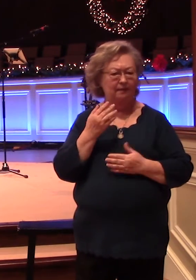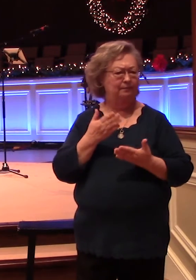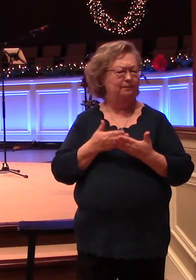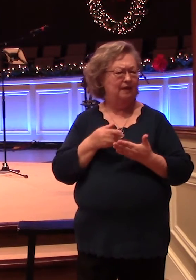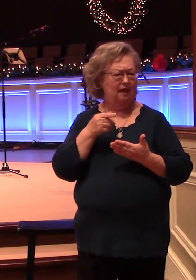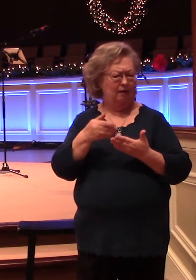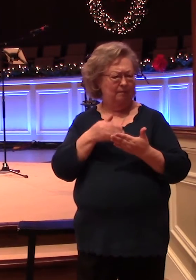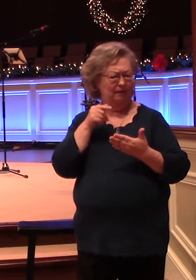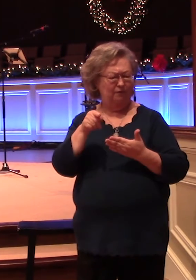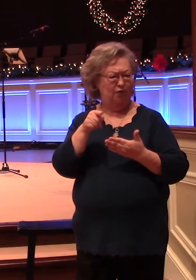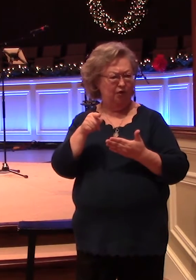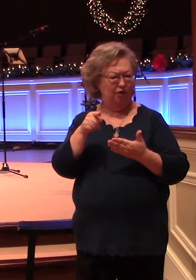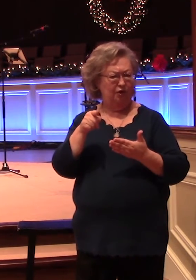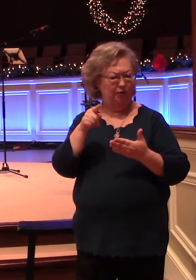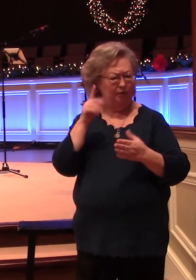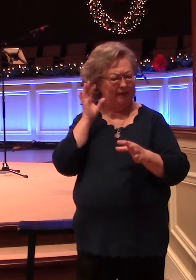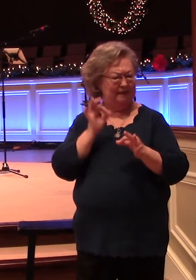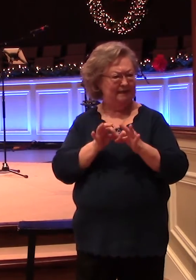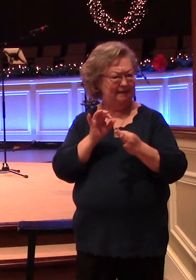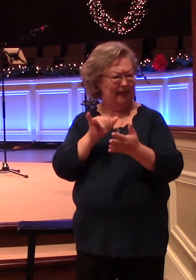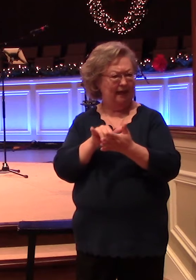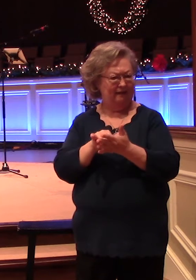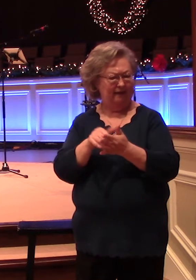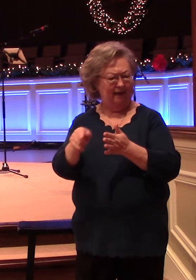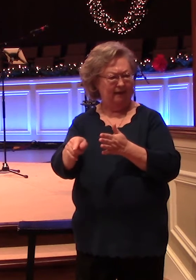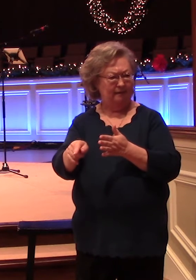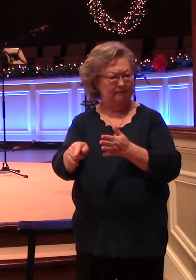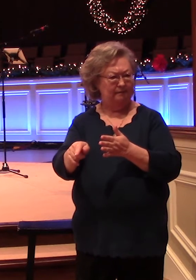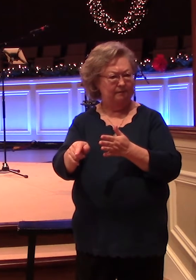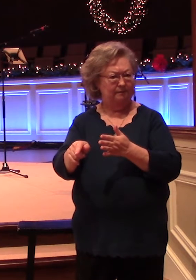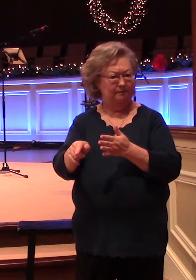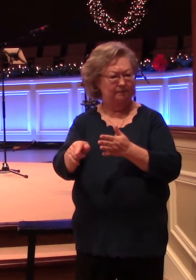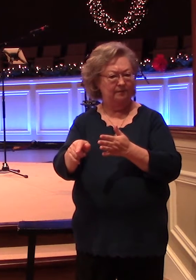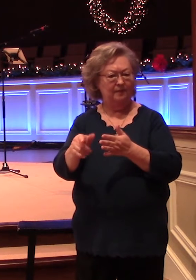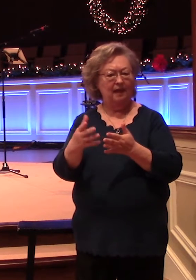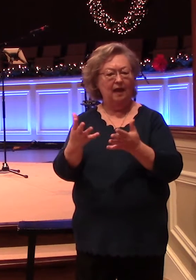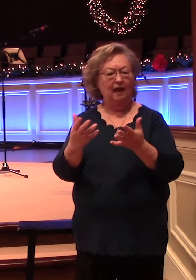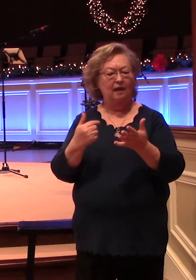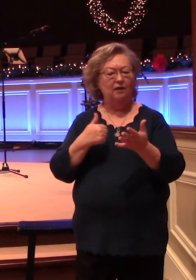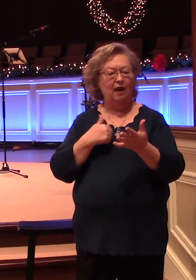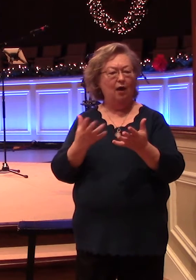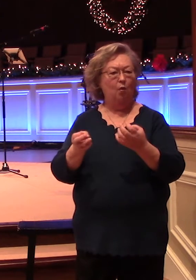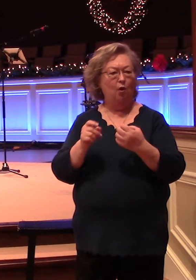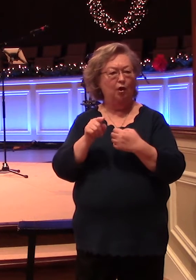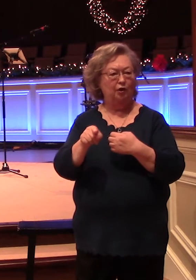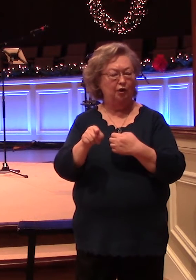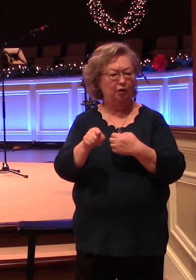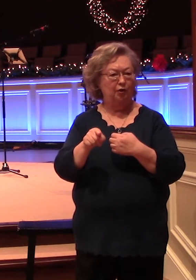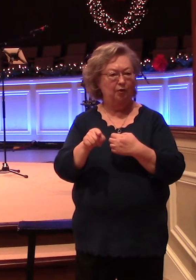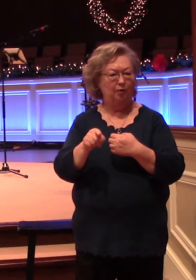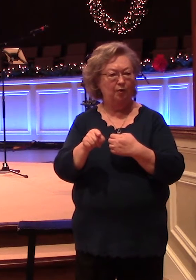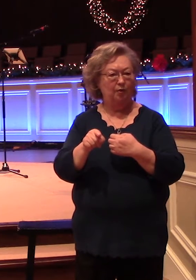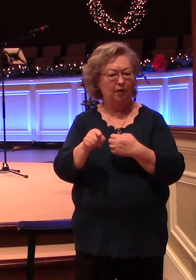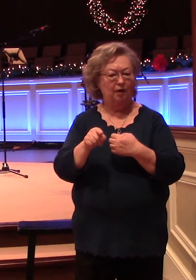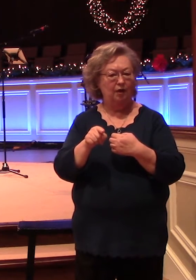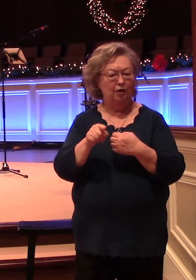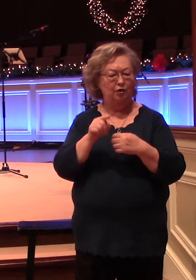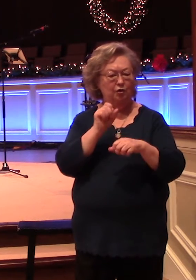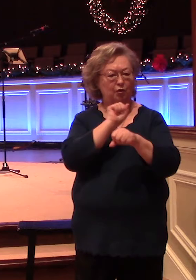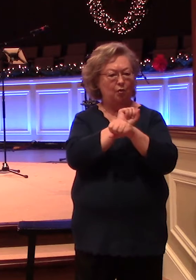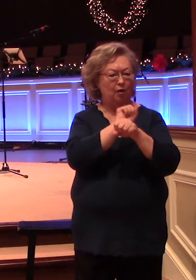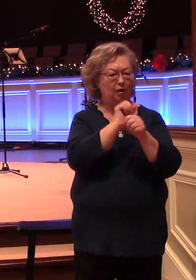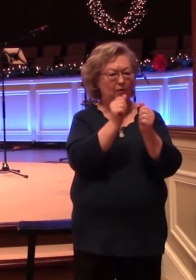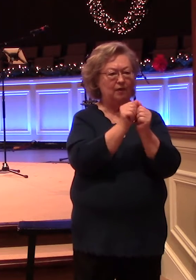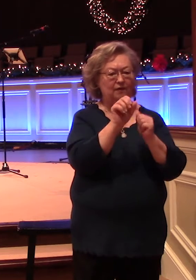now and the next time we gather together. I think it was 4 or 5 days. He said, I want you to treat every person you meet as though they were Jesus